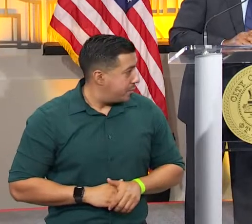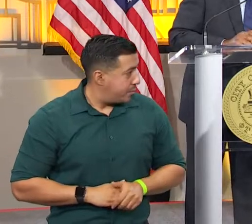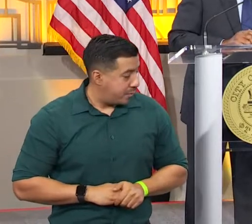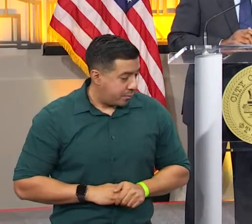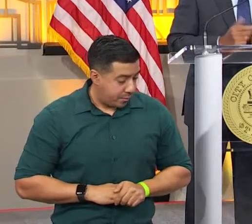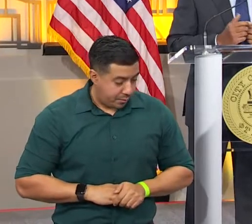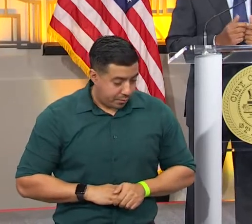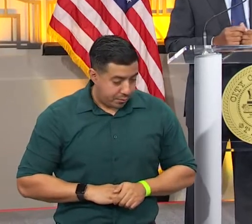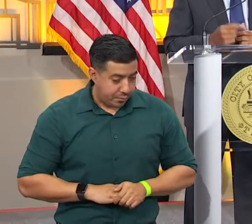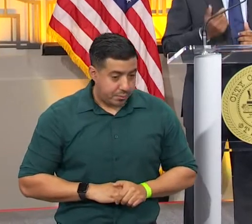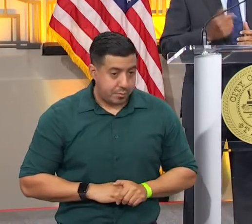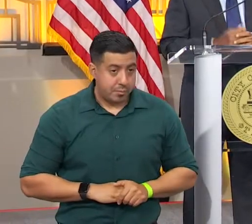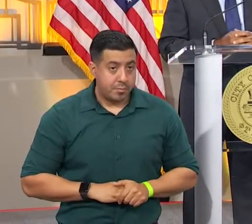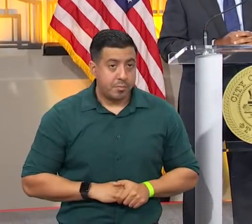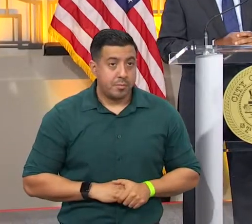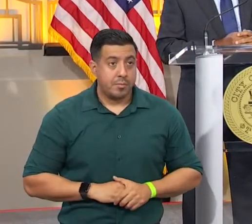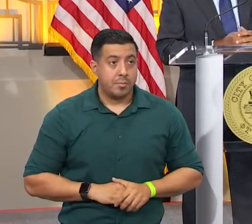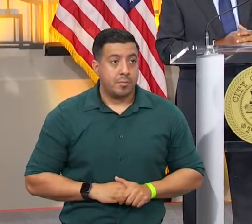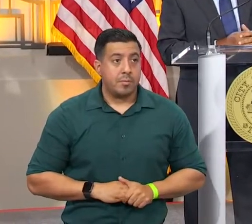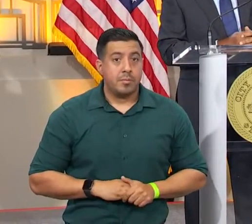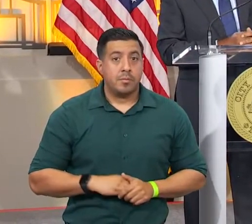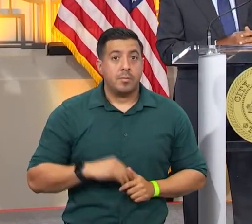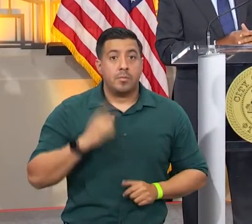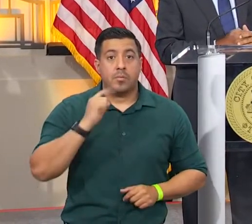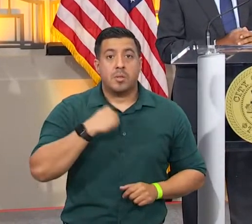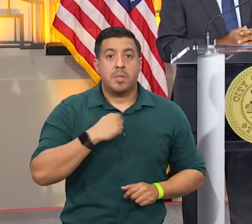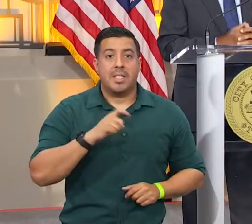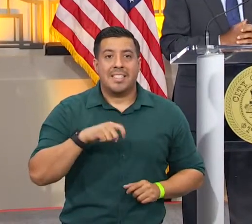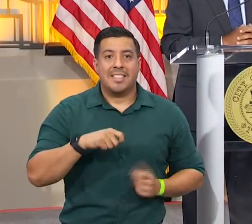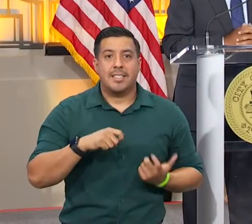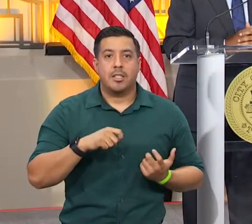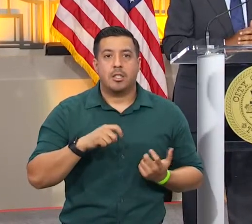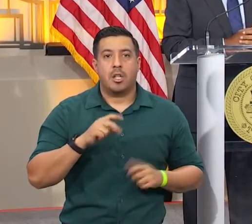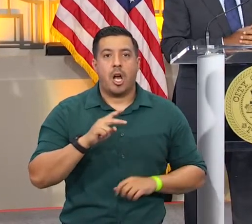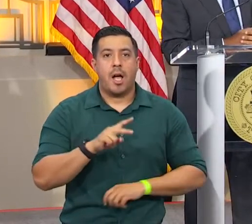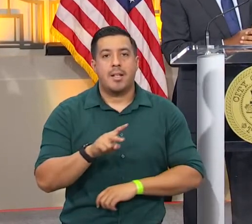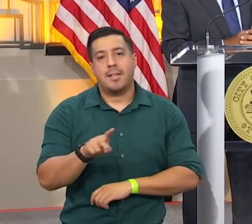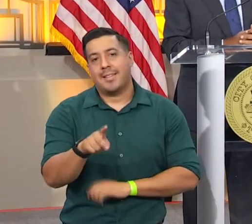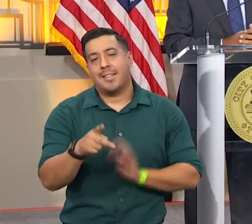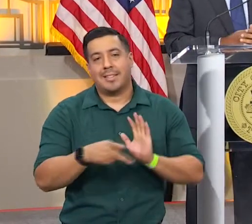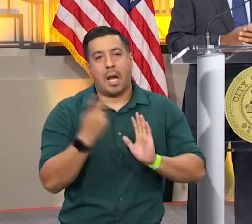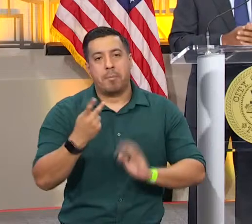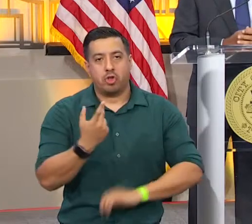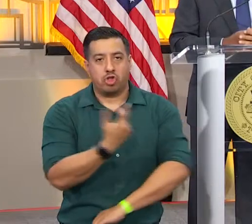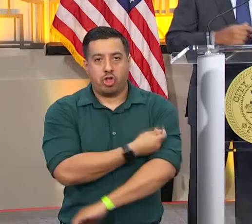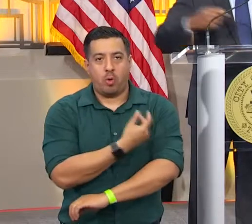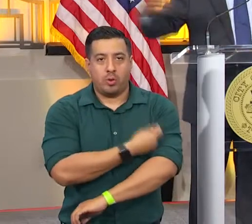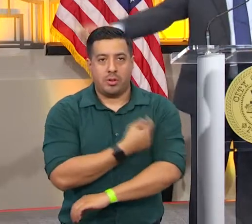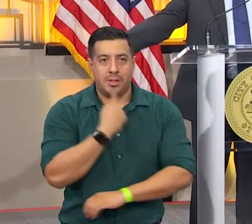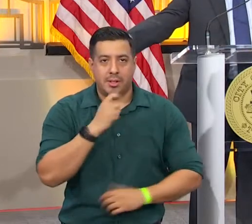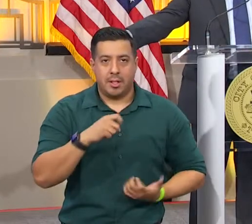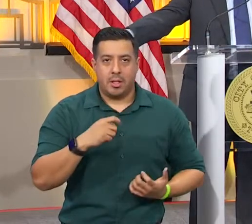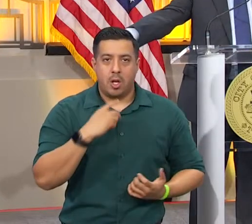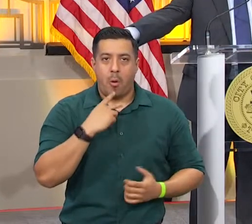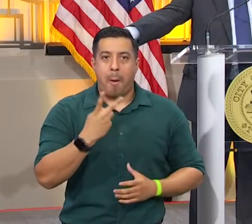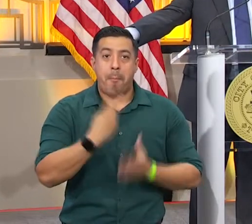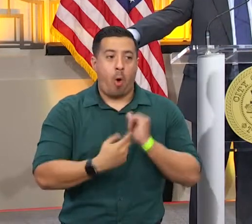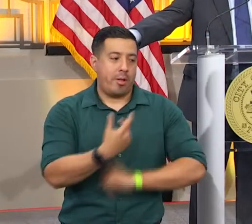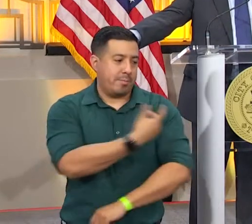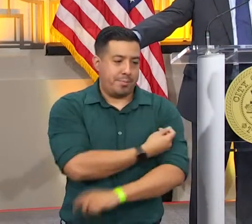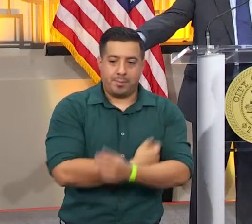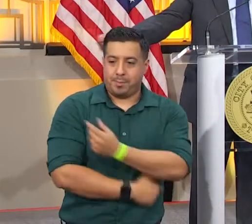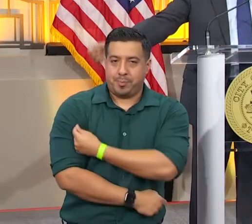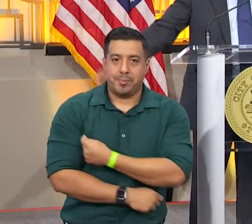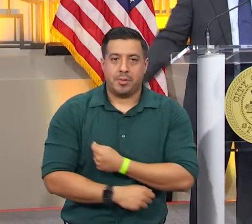That's fine. Mary said, when I, you know, for me, she said I need to take a double dose. You know, I want them to hit me in both